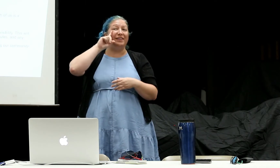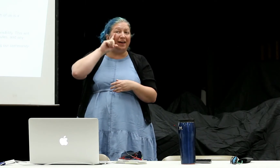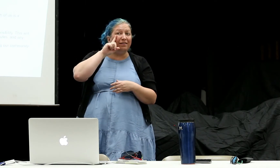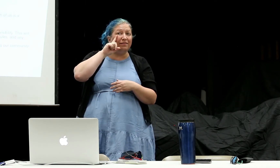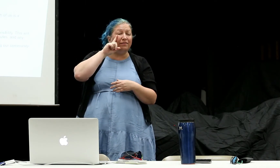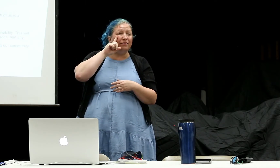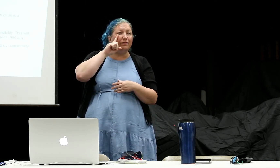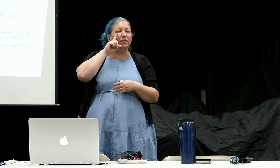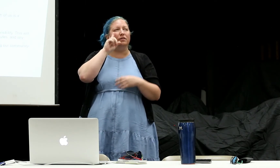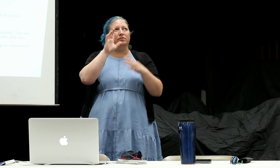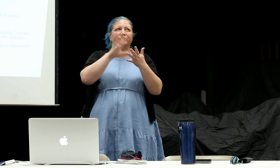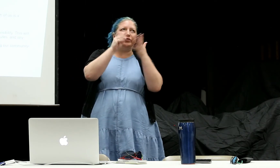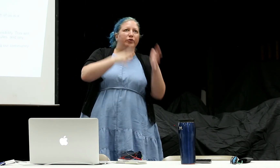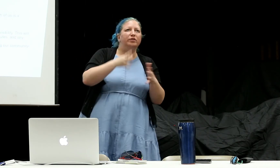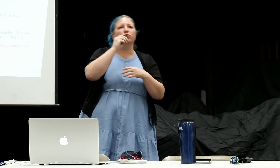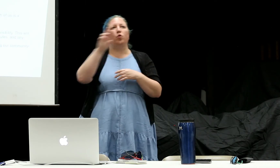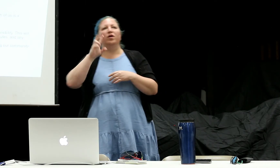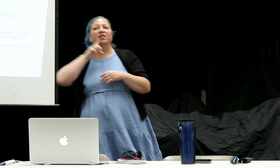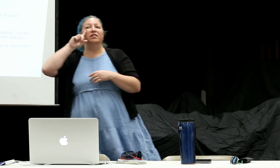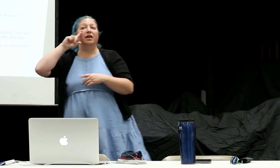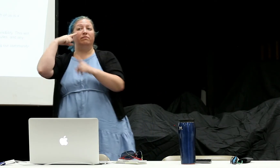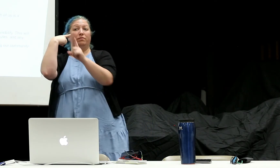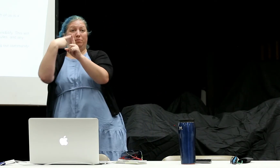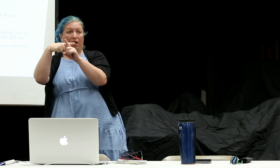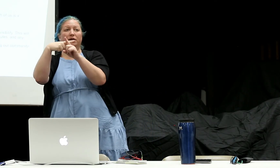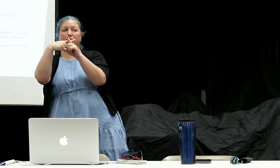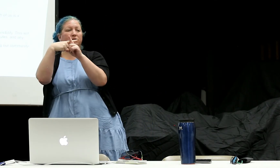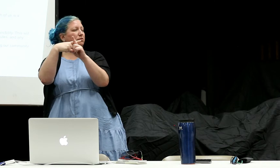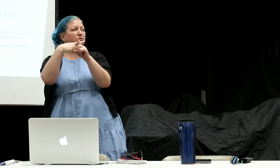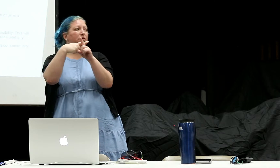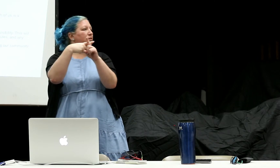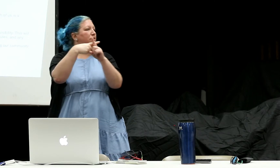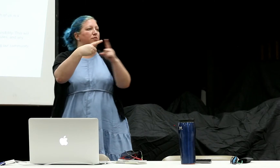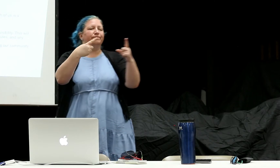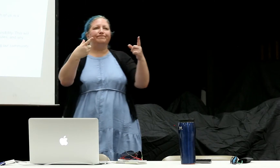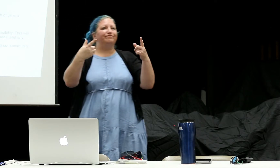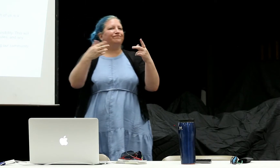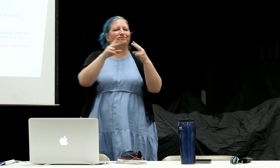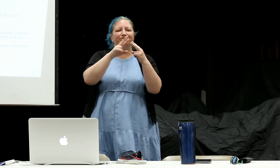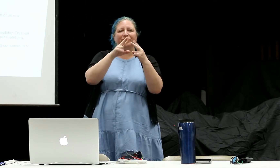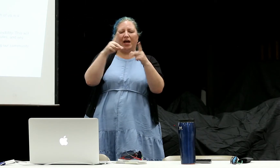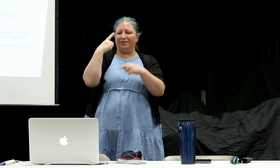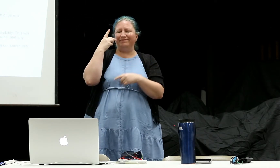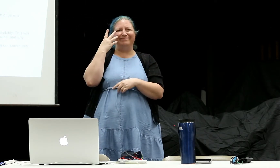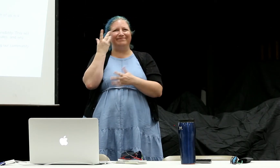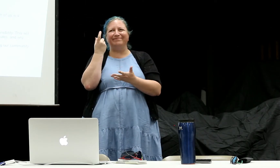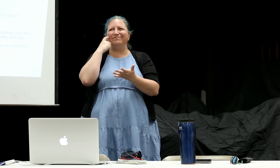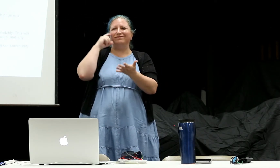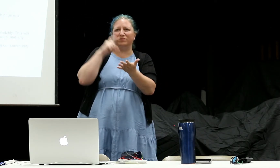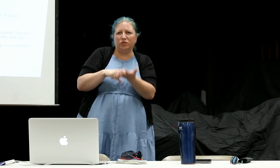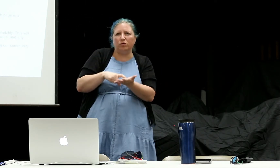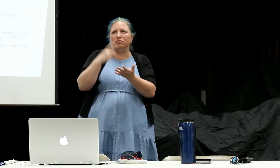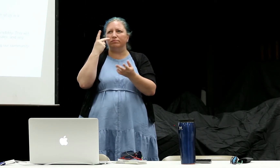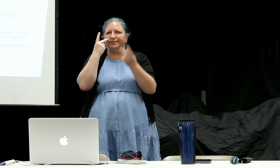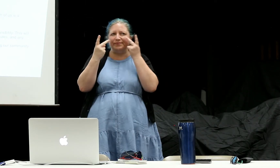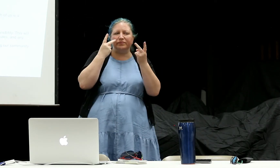what has been good about Section 8 outweighs what's been bad. But things need to be improved. But